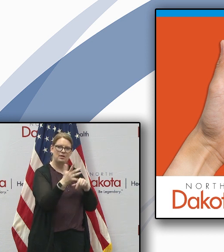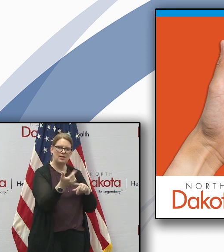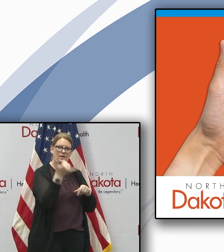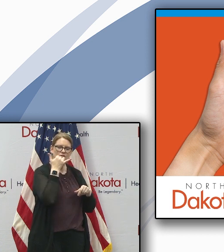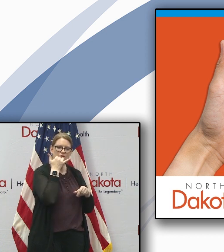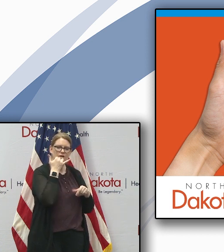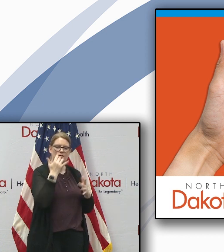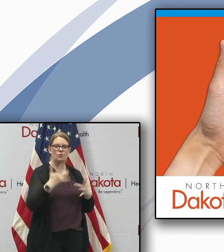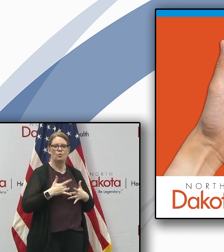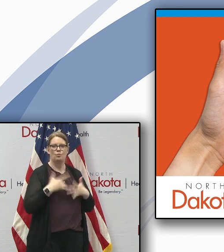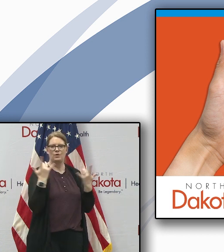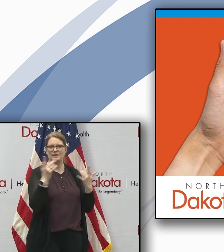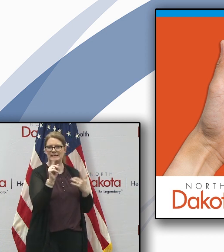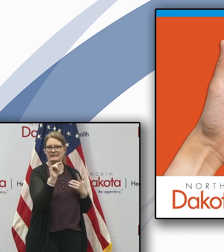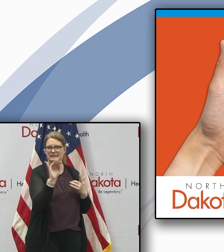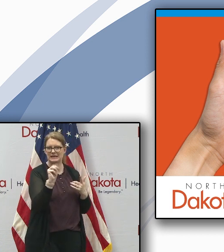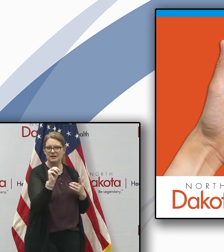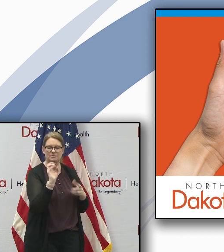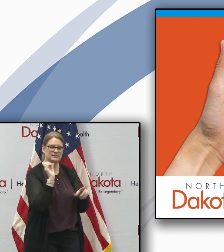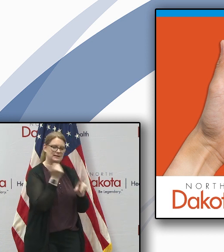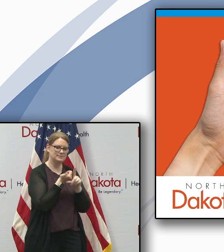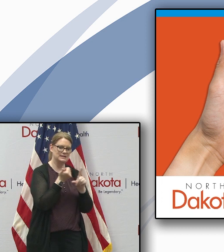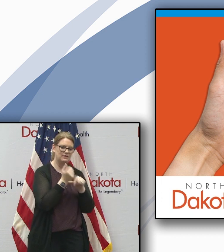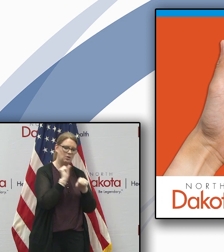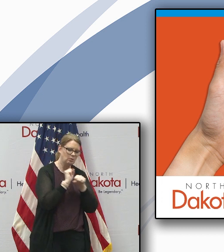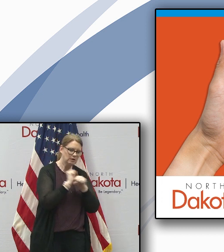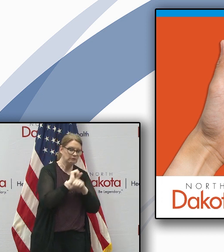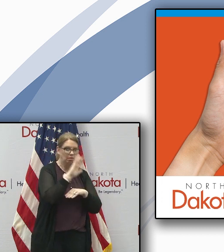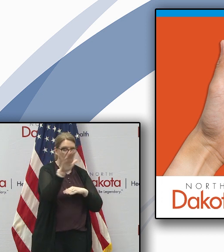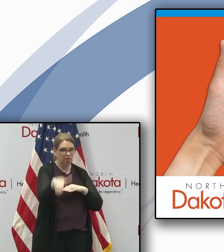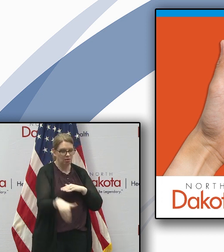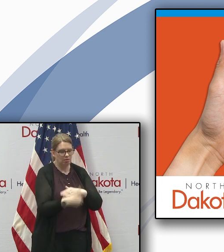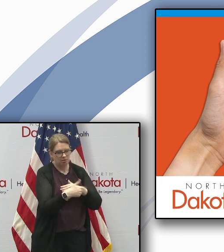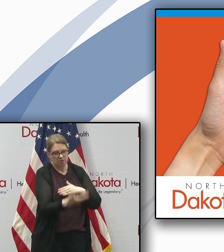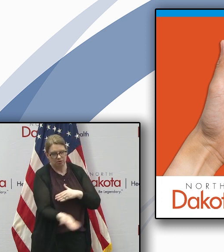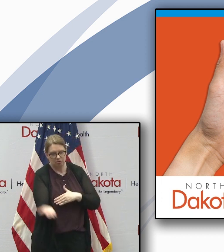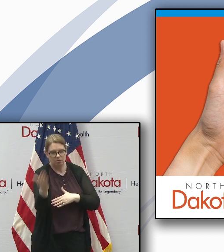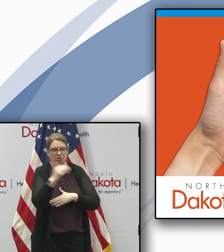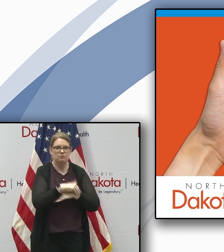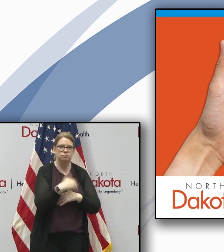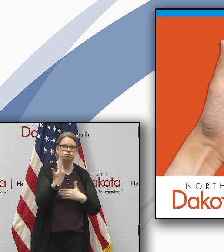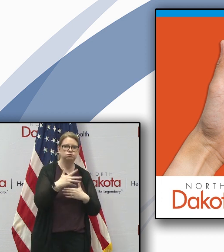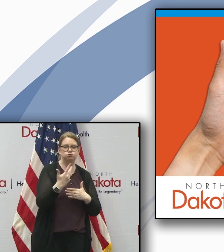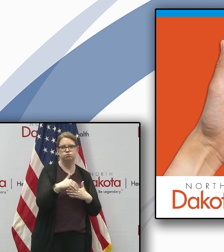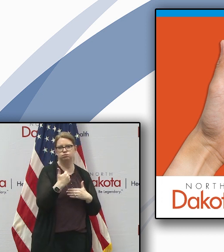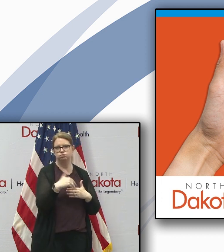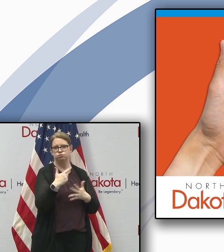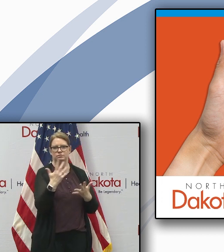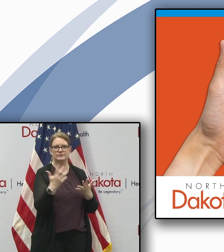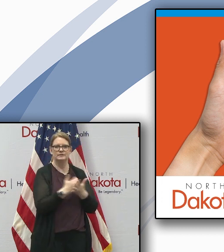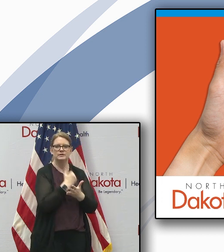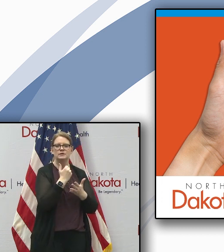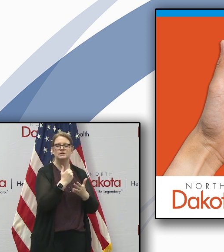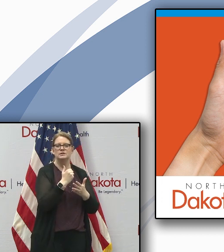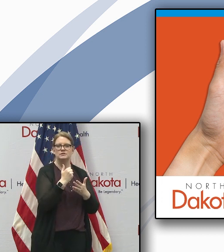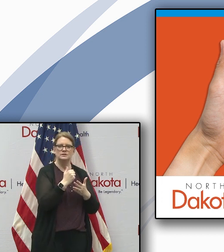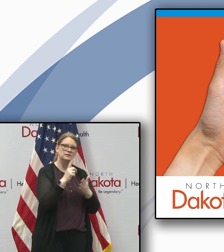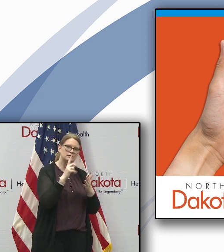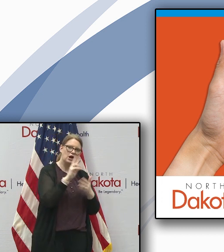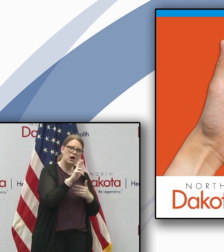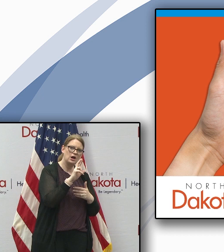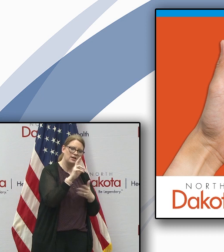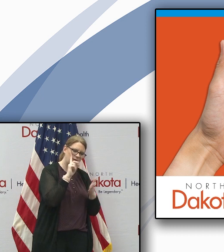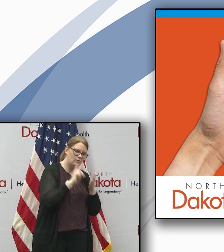thrilled to have Tim, who's been working around the clock, night and day, and utilizing the years of R&D that went into the